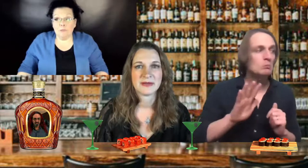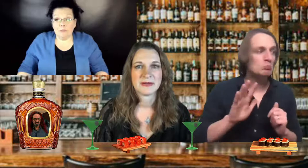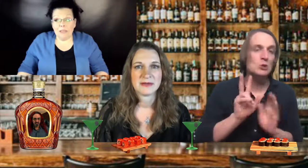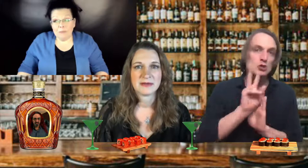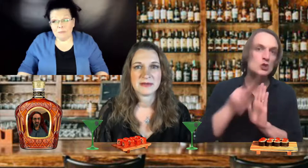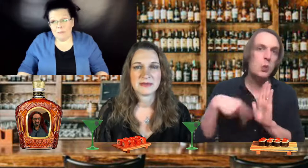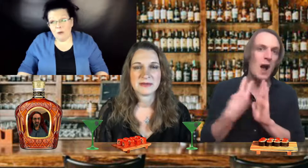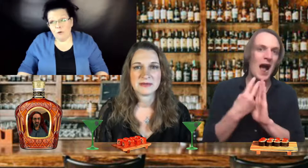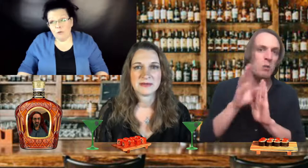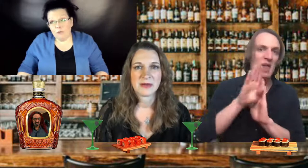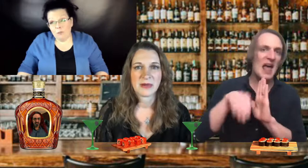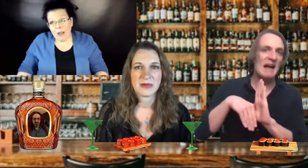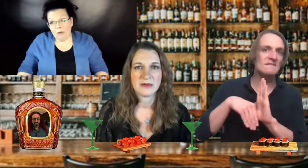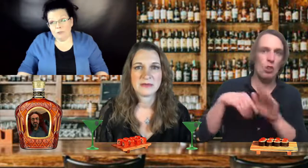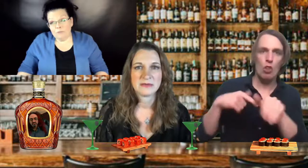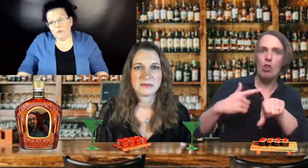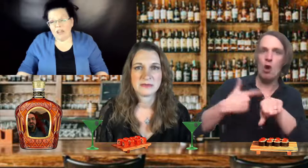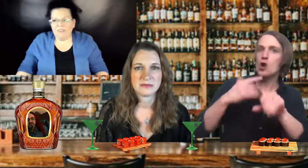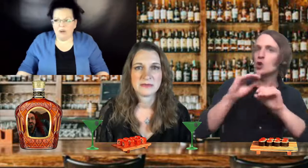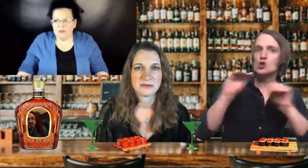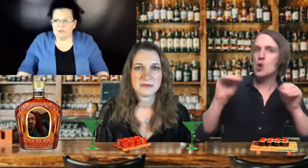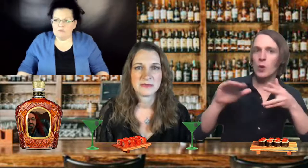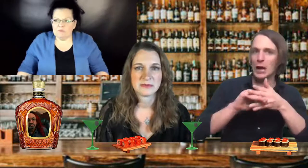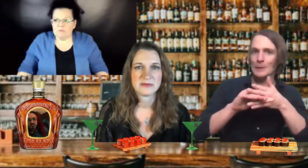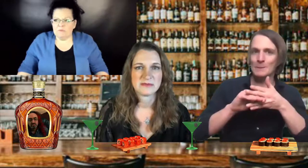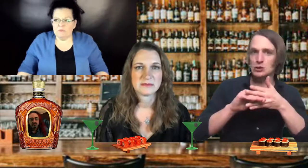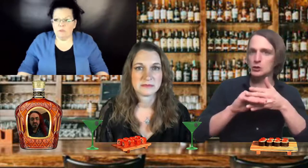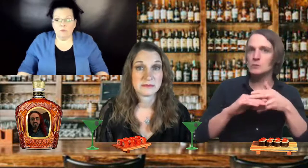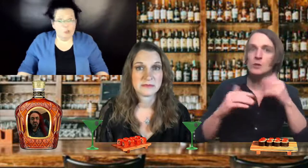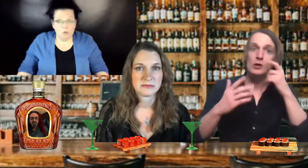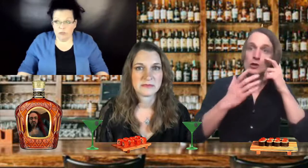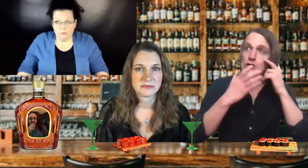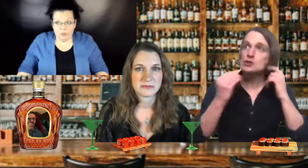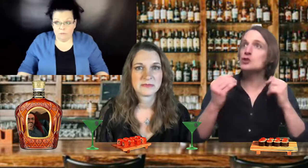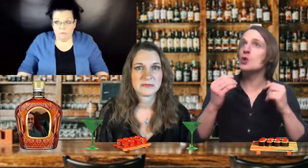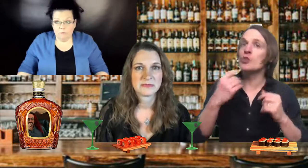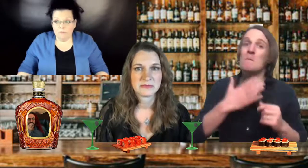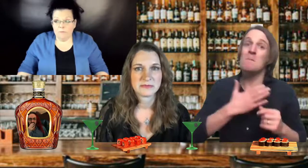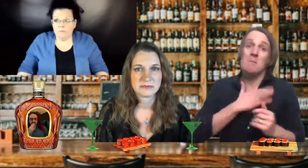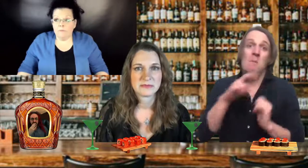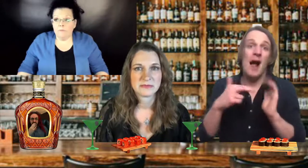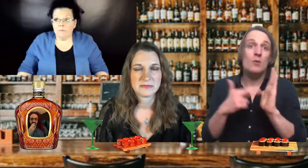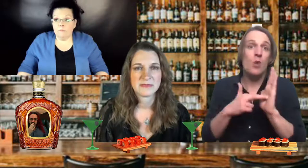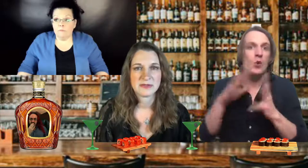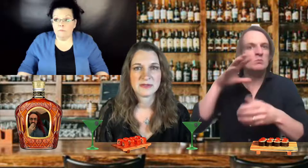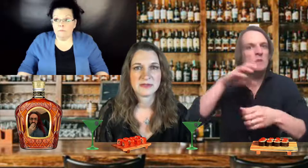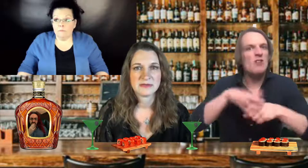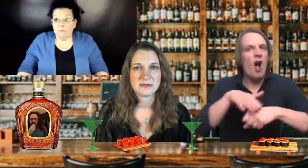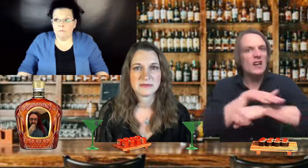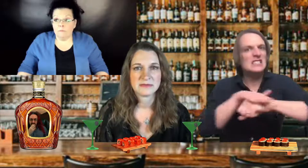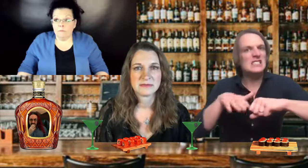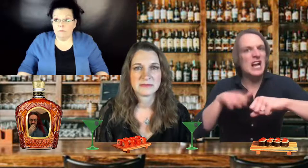so the play was about 2 hours, 2.5 hours with no intermission.